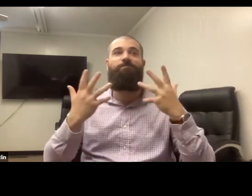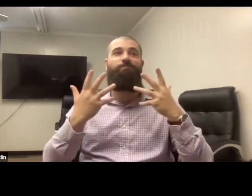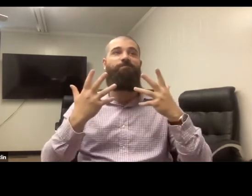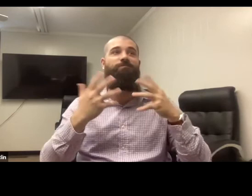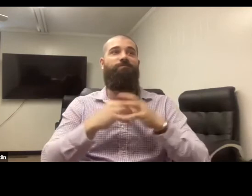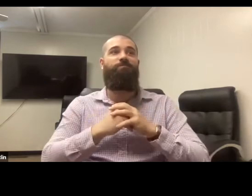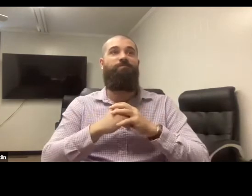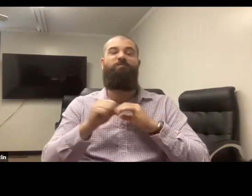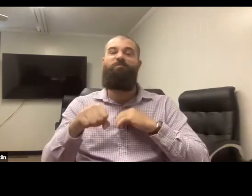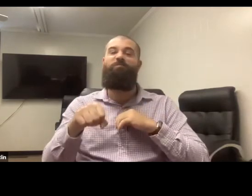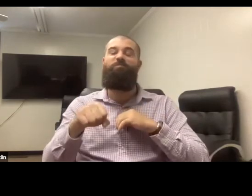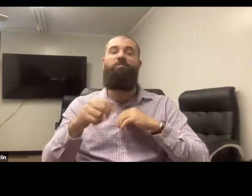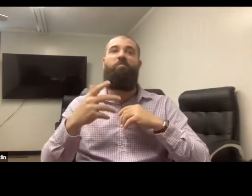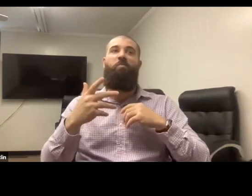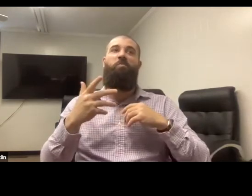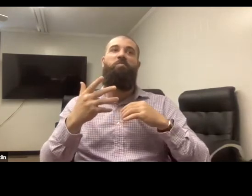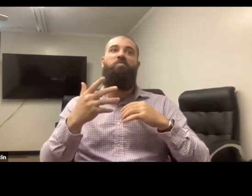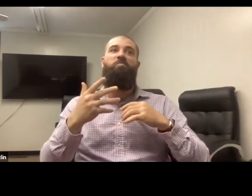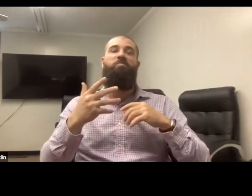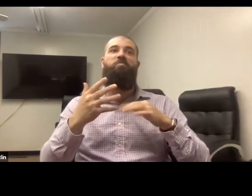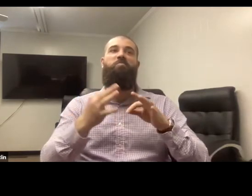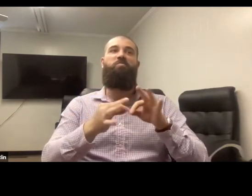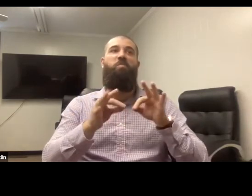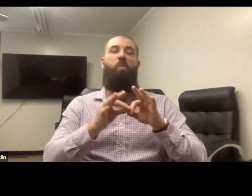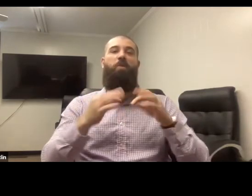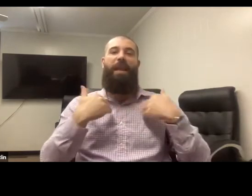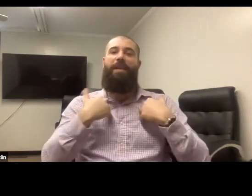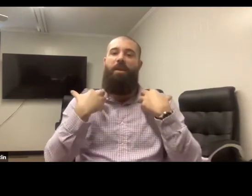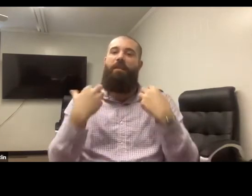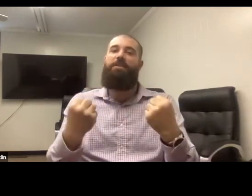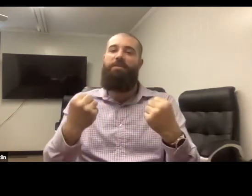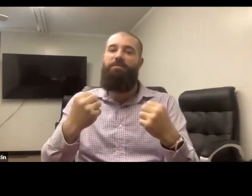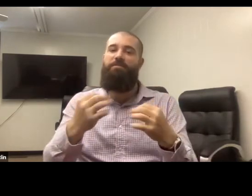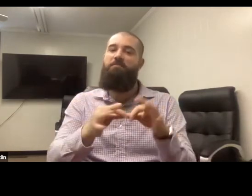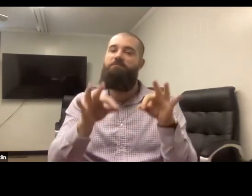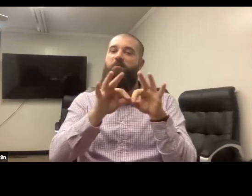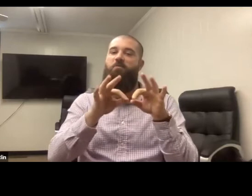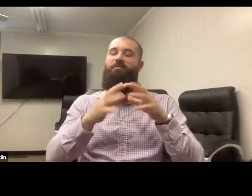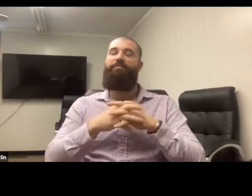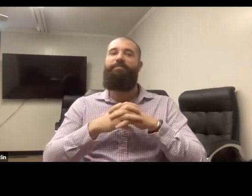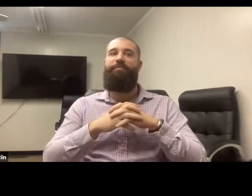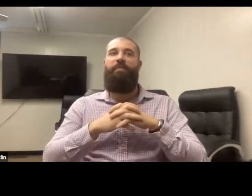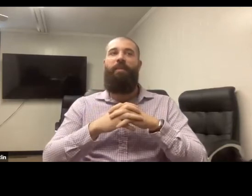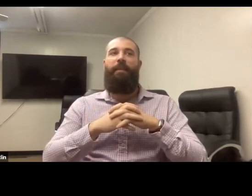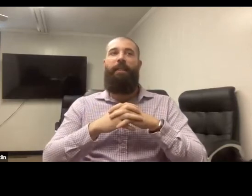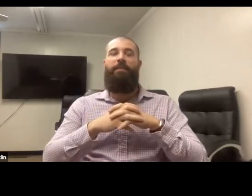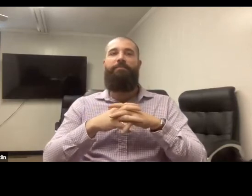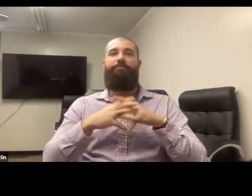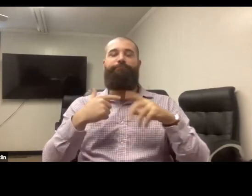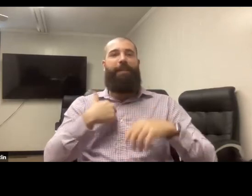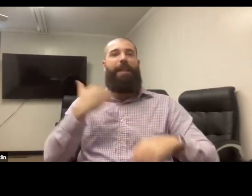Yeah, that's it's important to have that confidence.